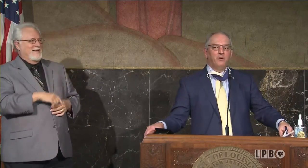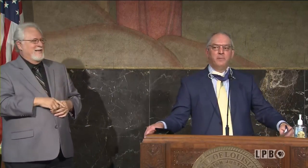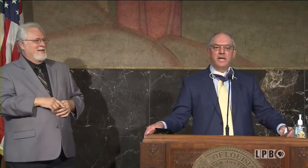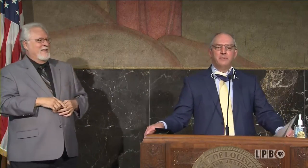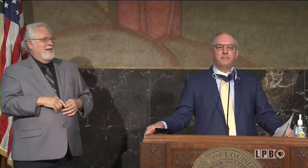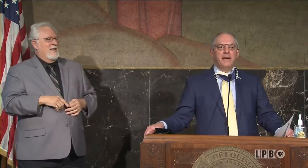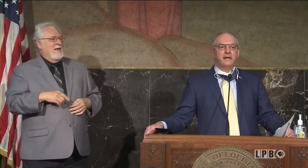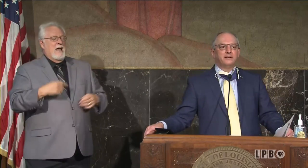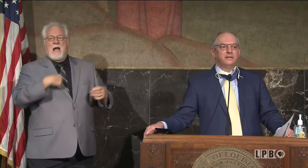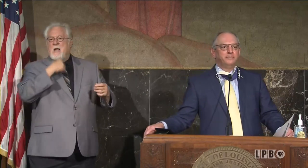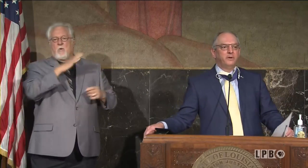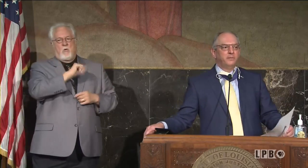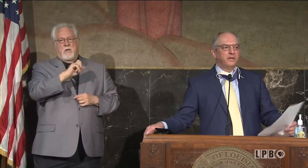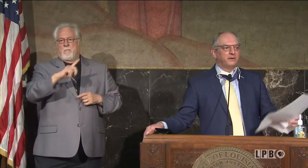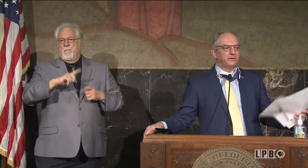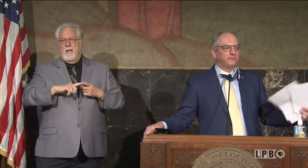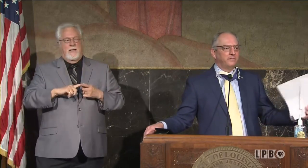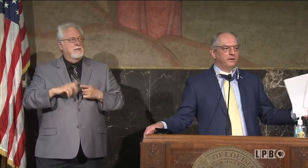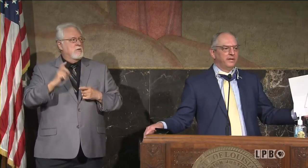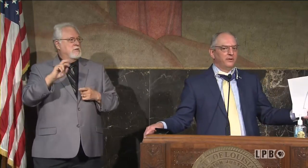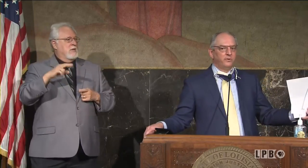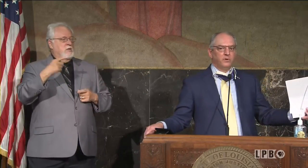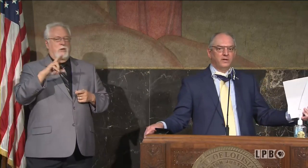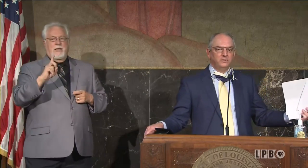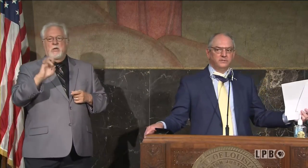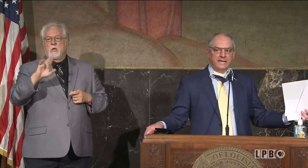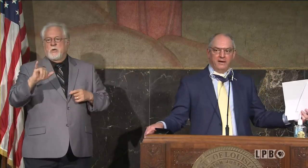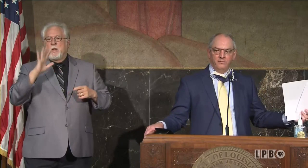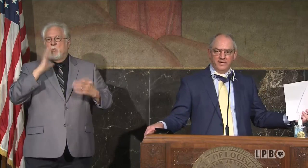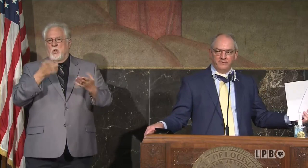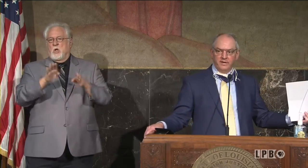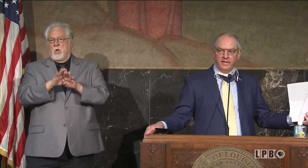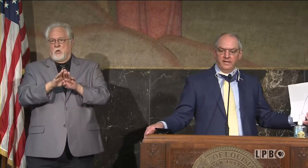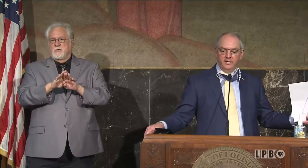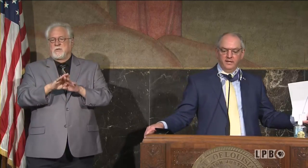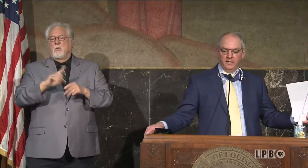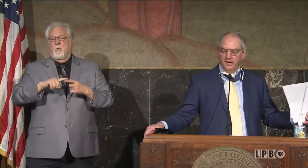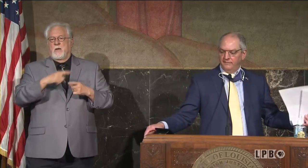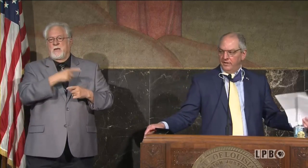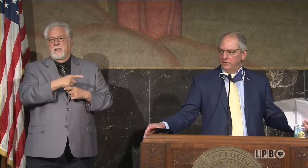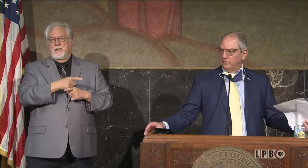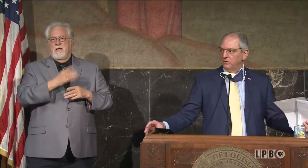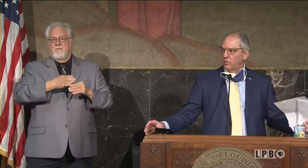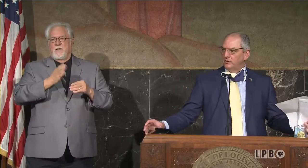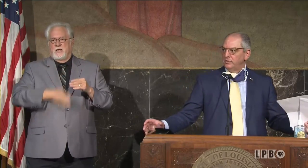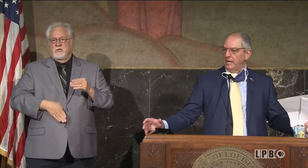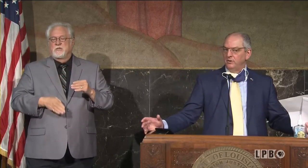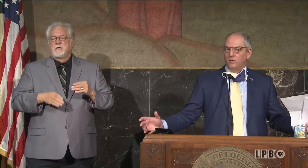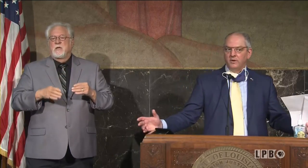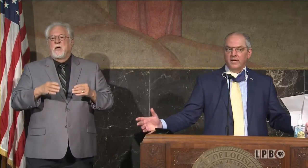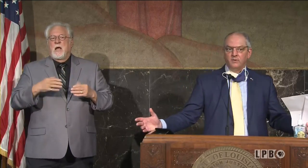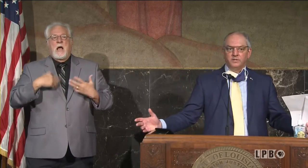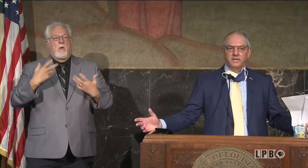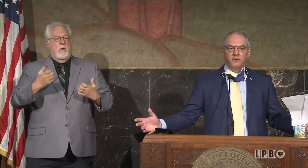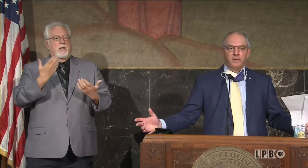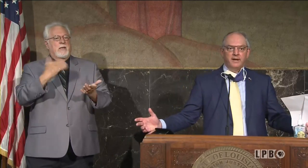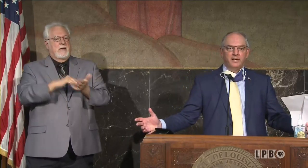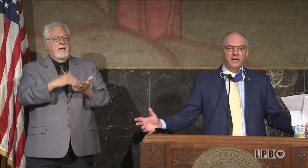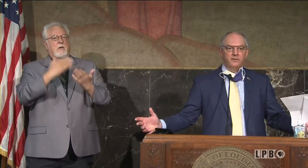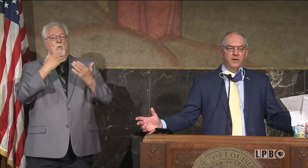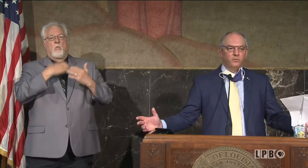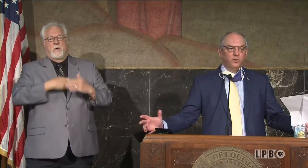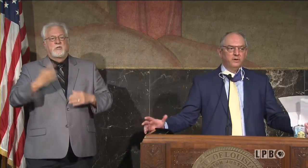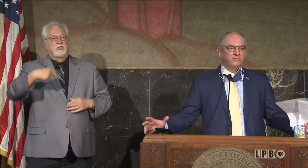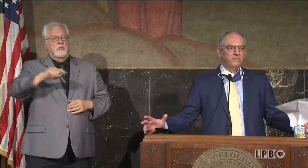so I won't be coming back to the podium. Dr. Guidry will close us out whenever he finishes his question. I do want to again wish